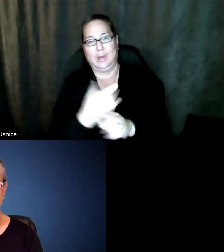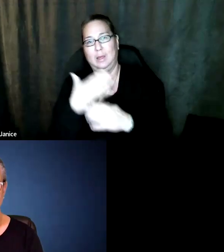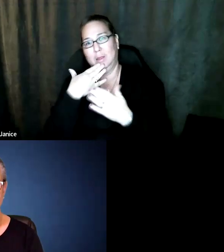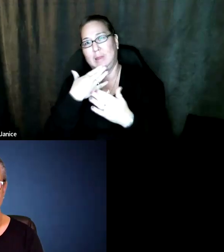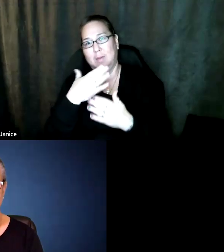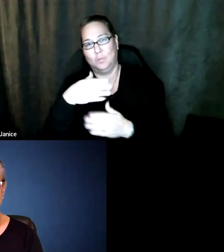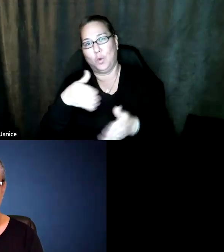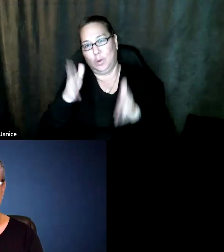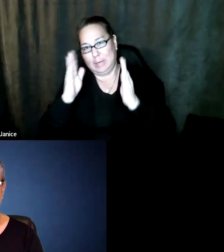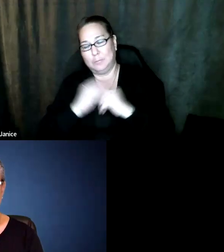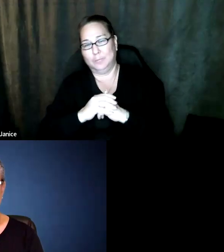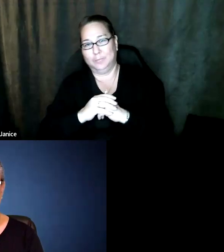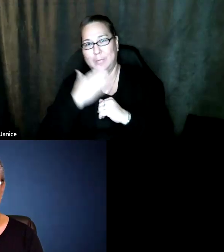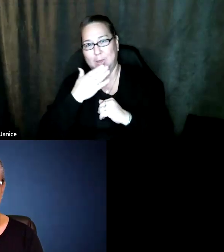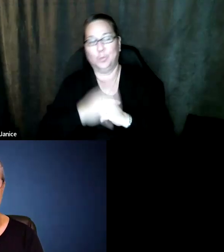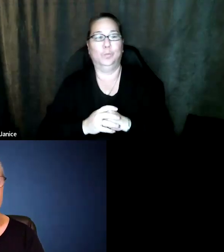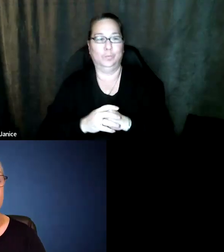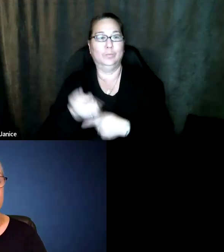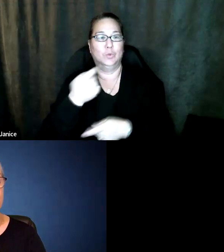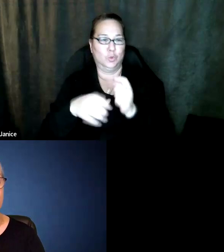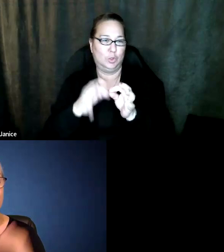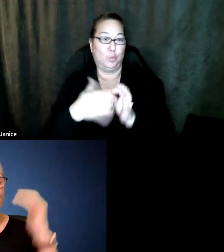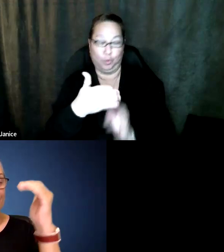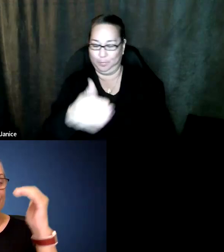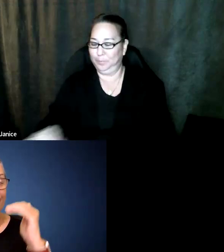Thank you. Next speaker is Deidre Manning.